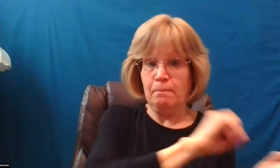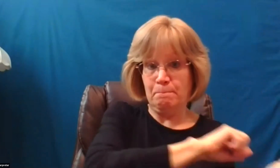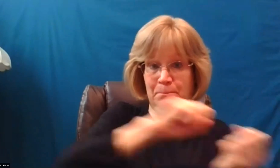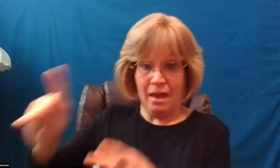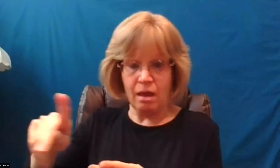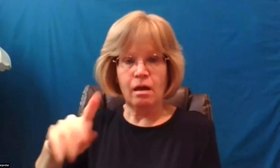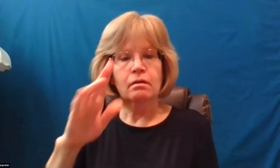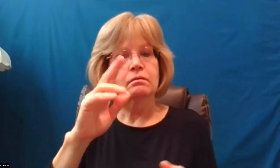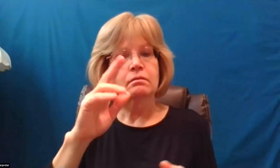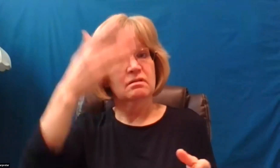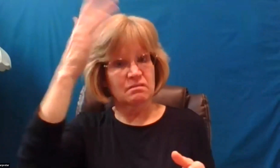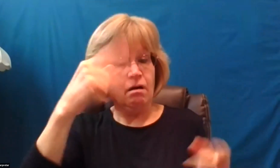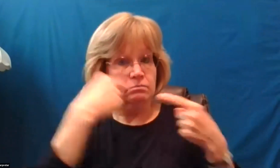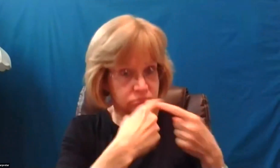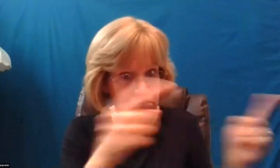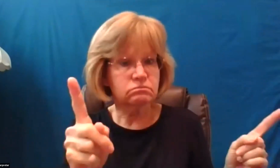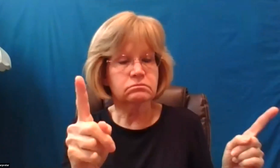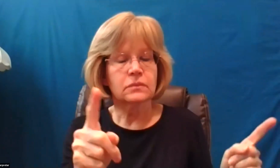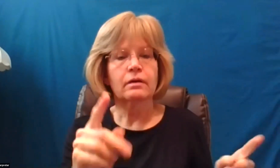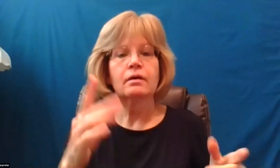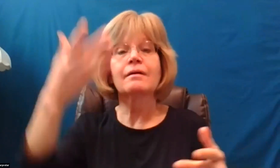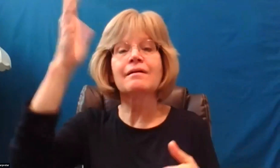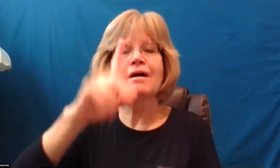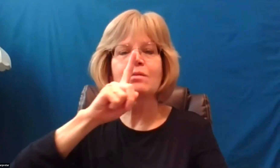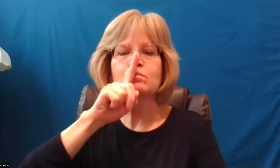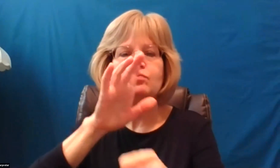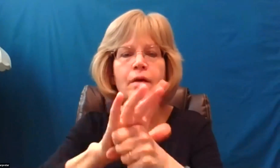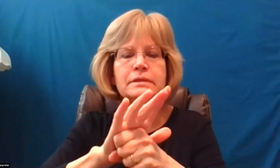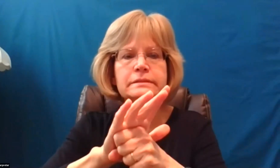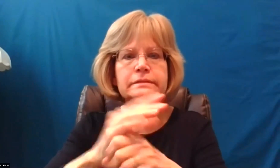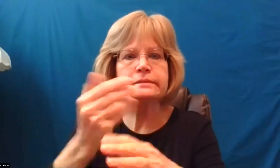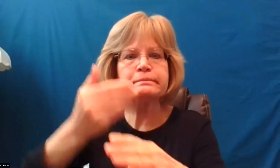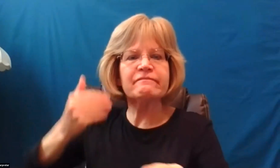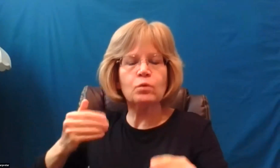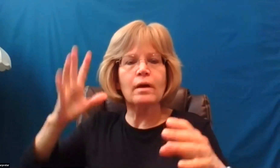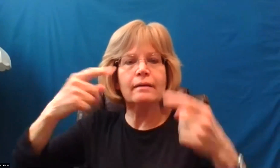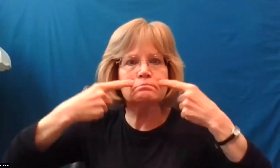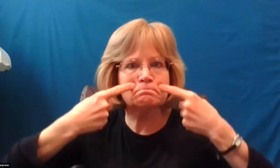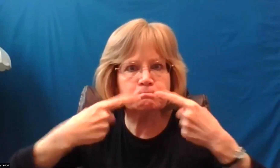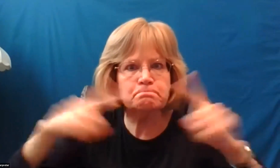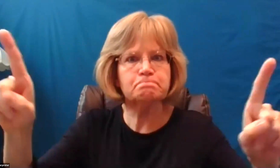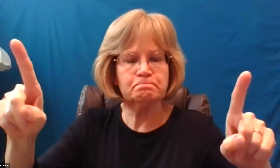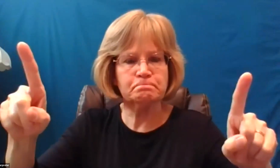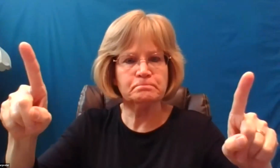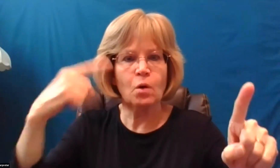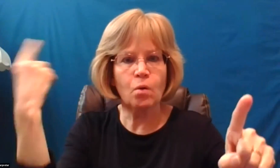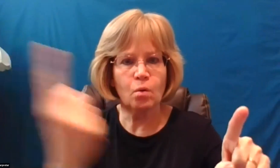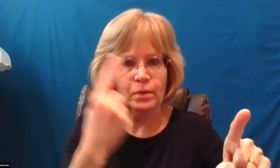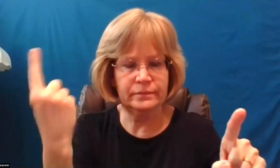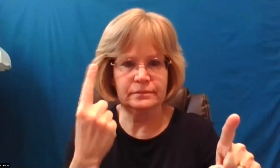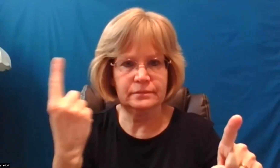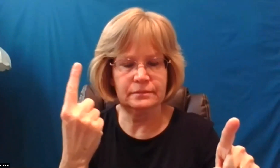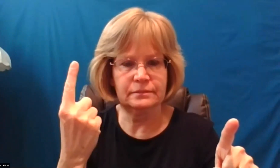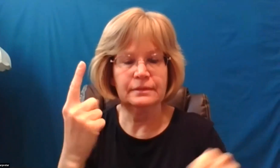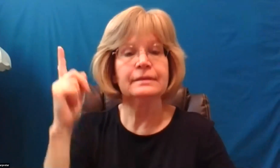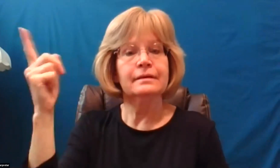God always makes promises in advance. And that's what promises are. And God always does